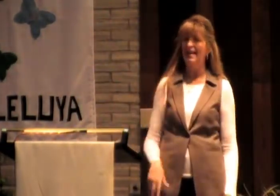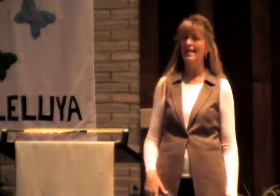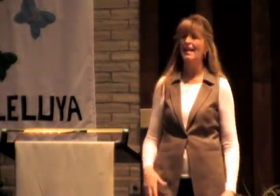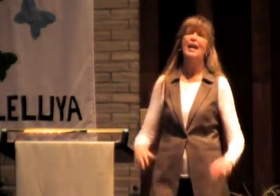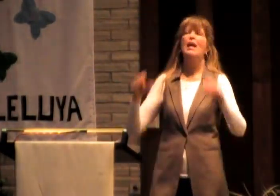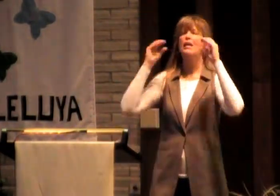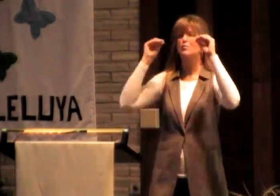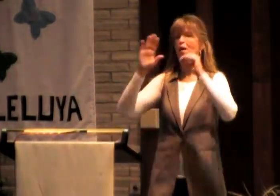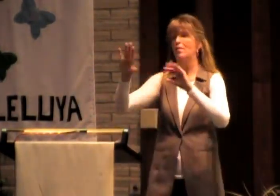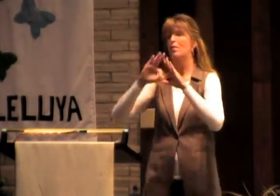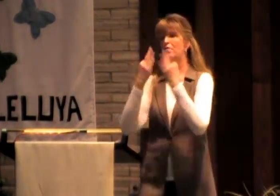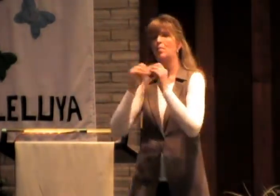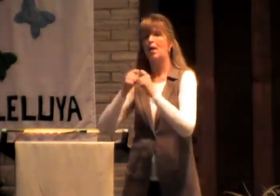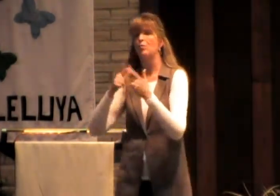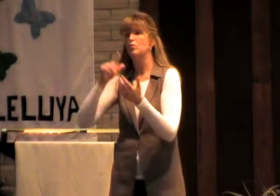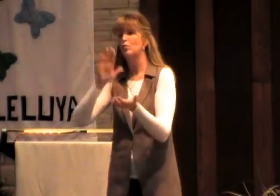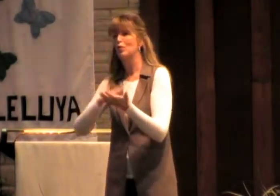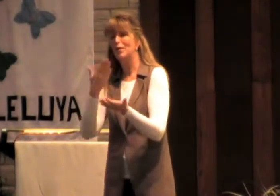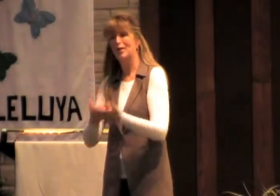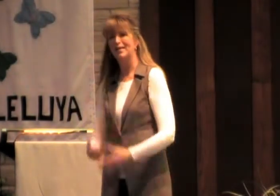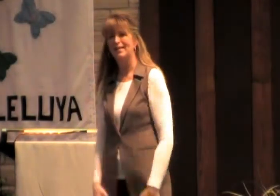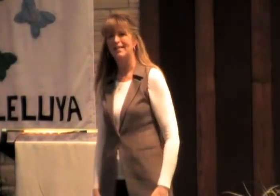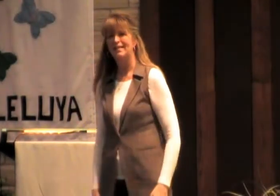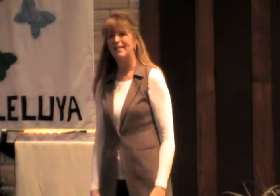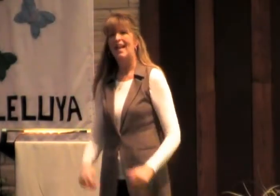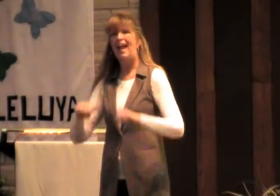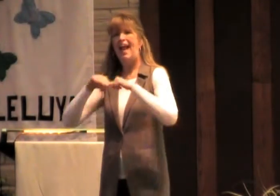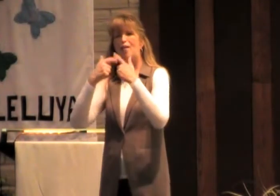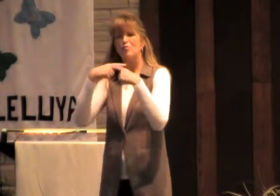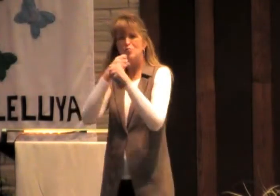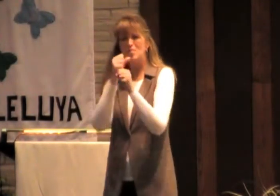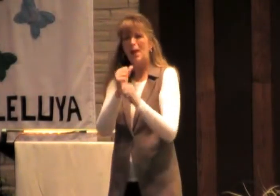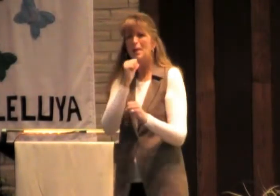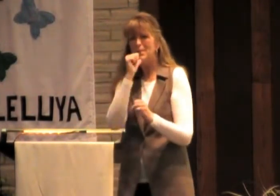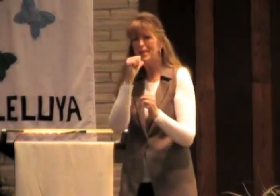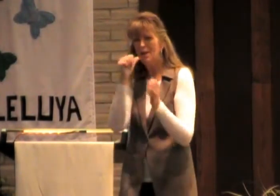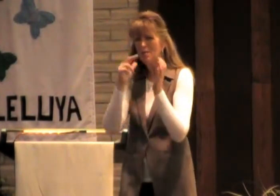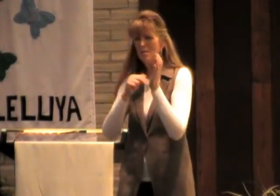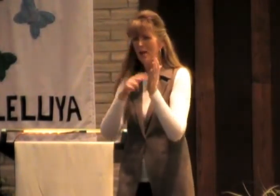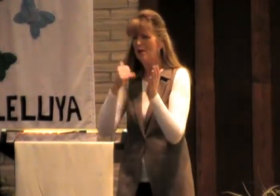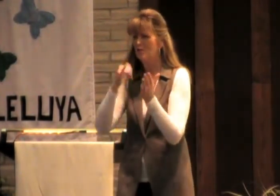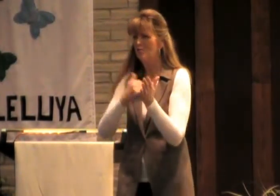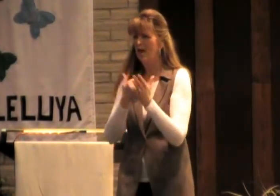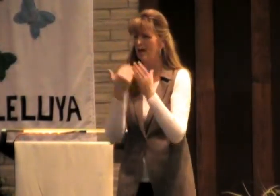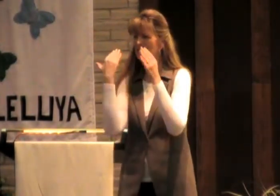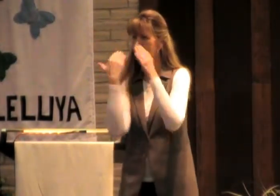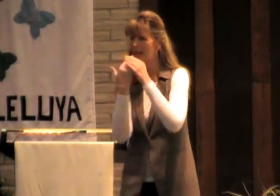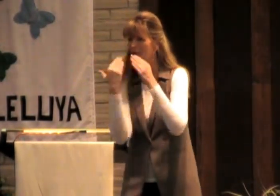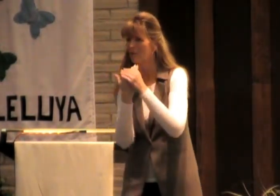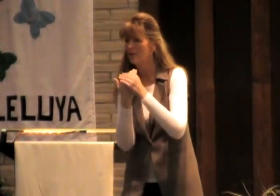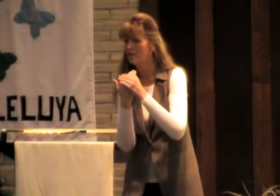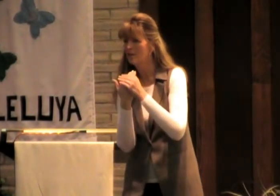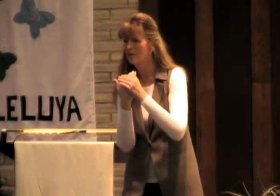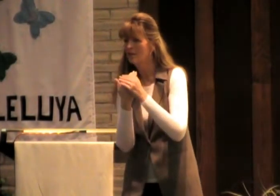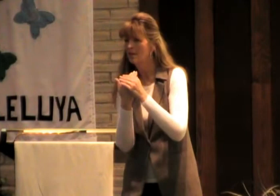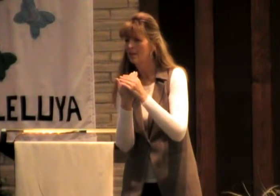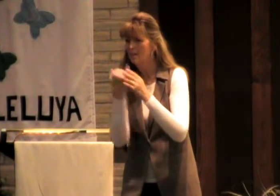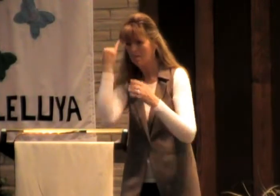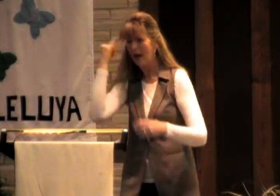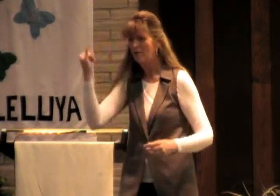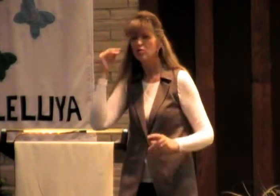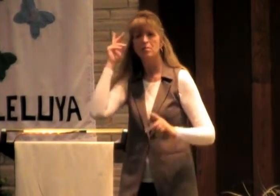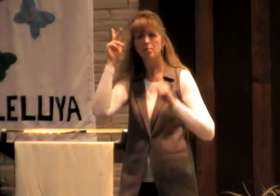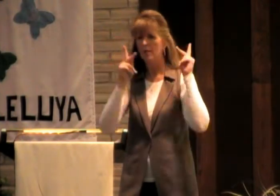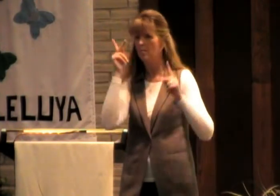a Saturday to Kansas City, Kansas, and taught that family how to cook. How to make peanut butter and jelly